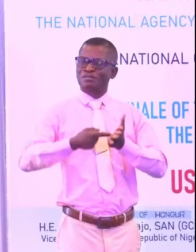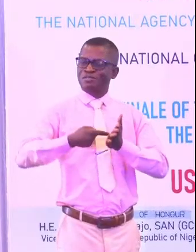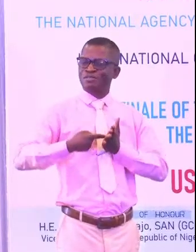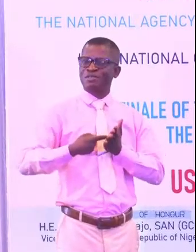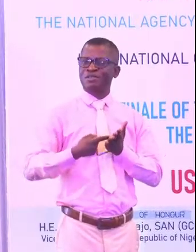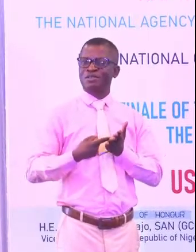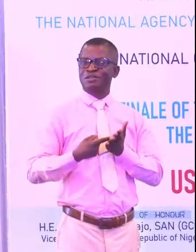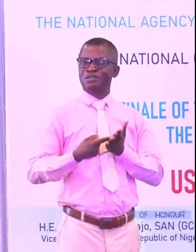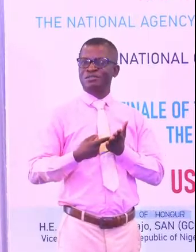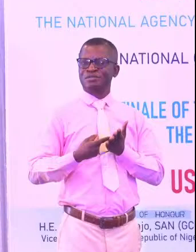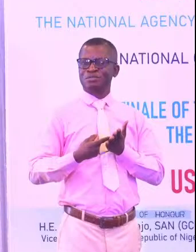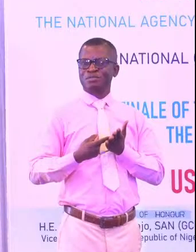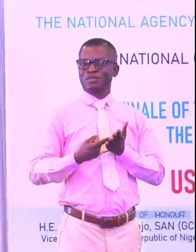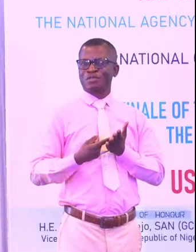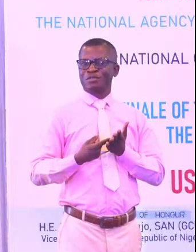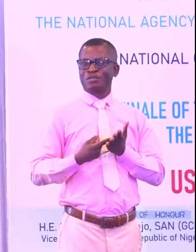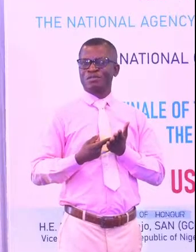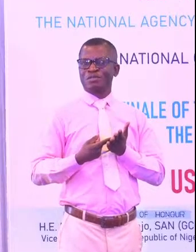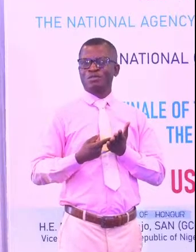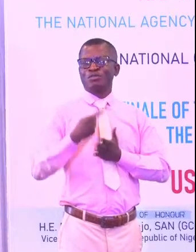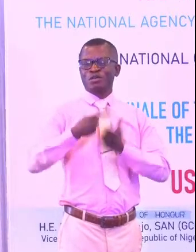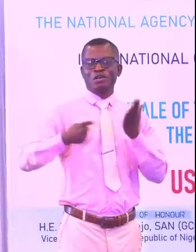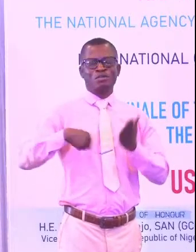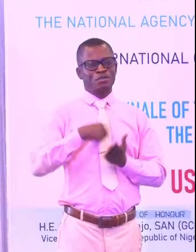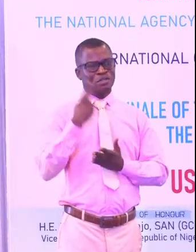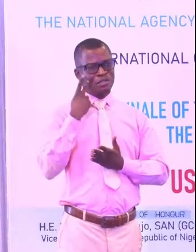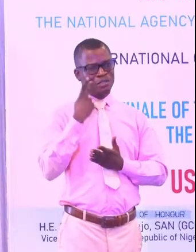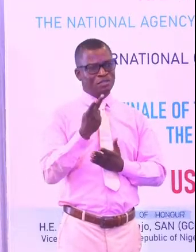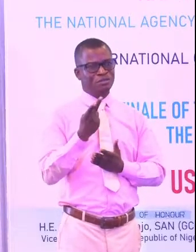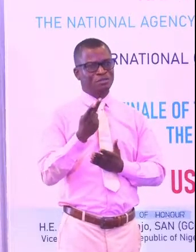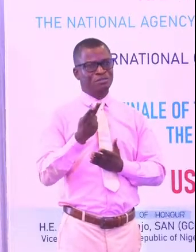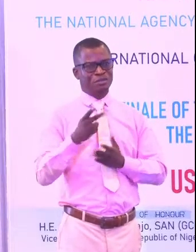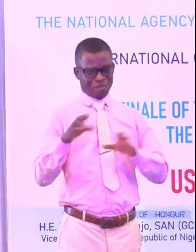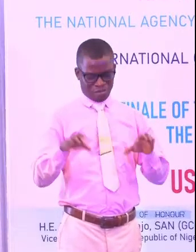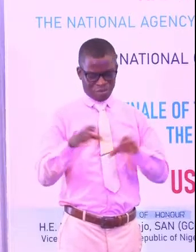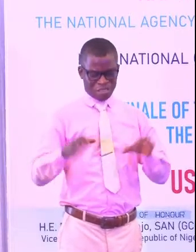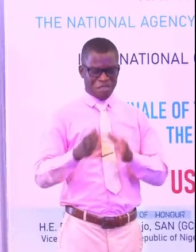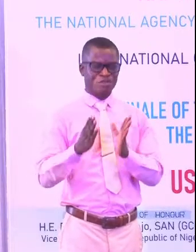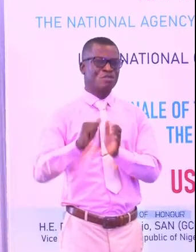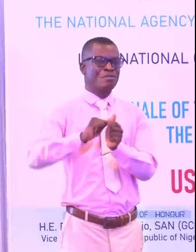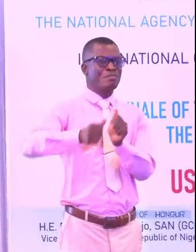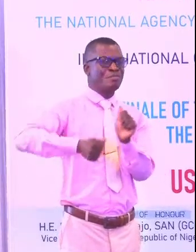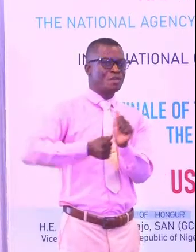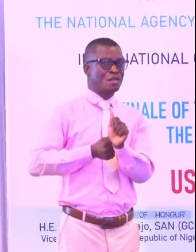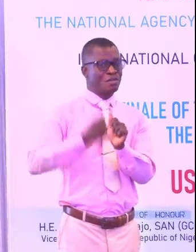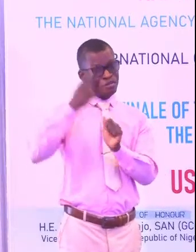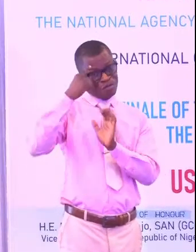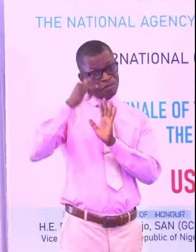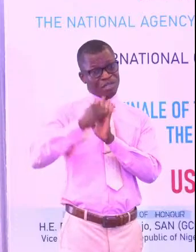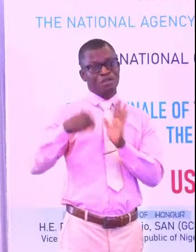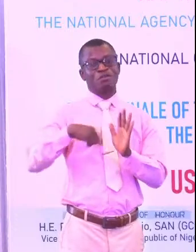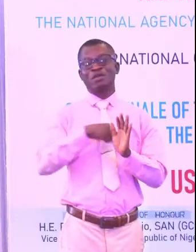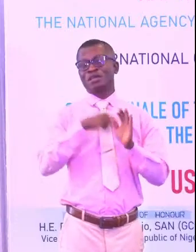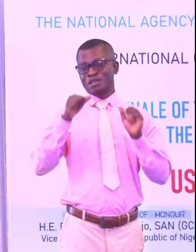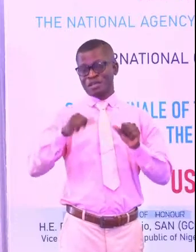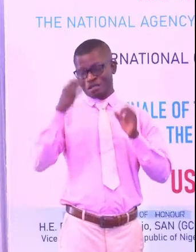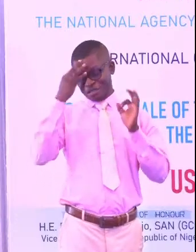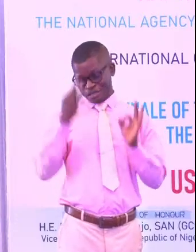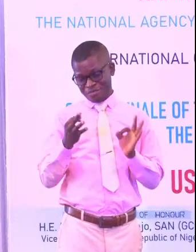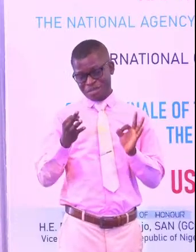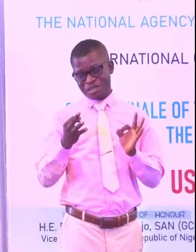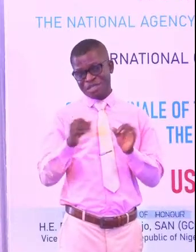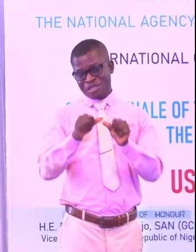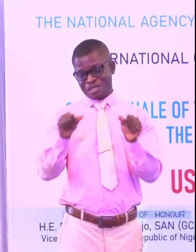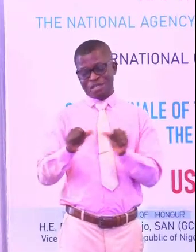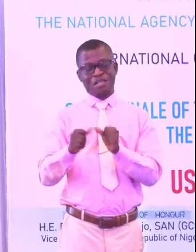model shows us the actors in the process, and we can determine where to